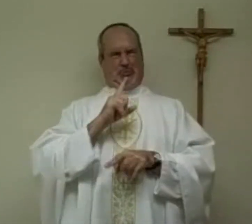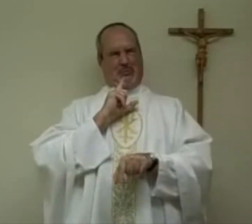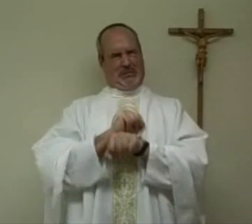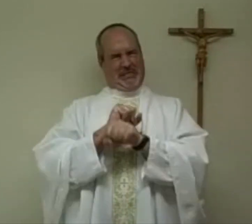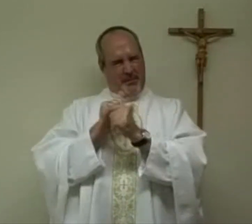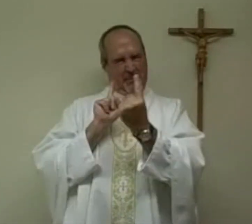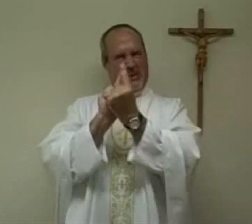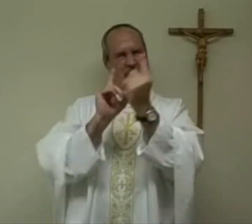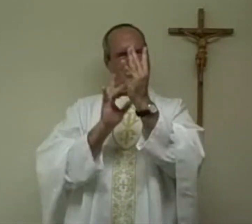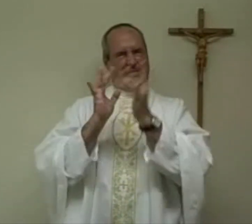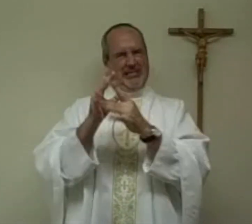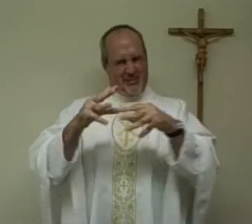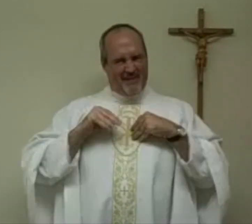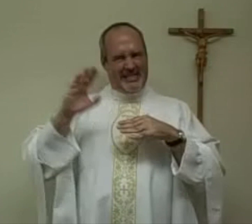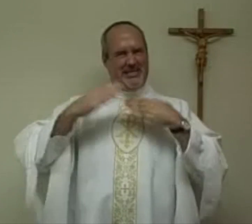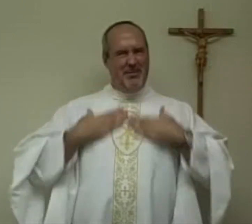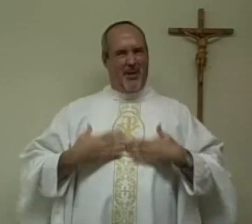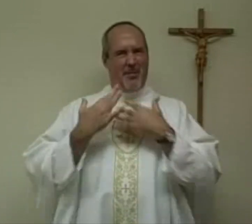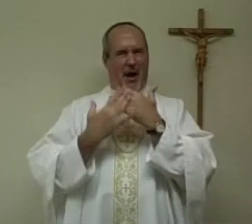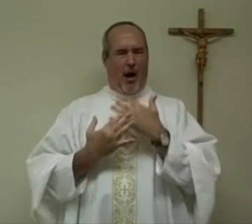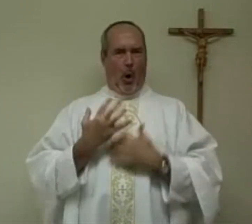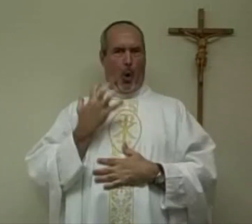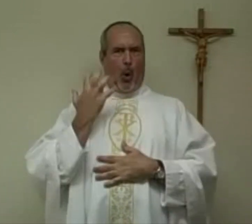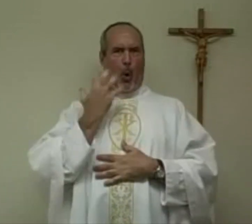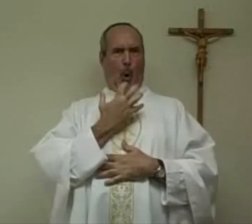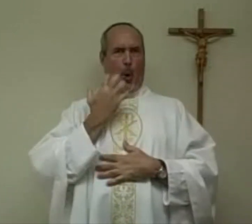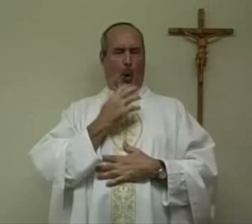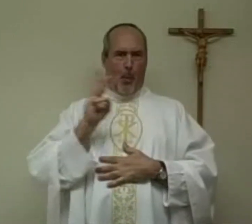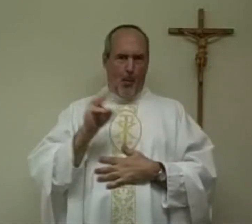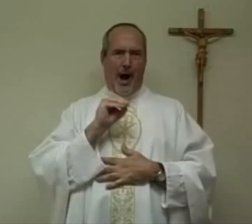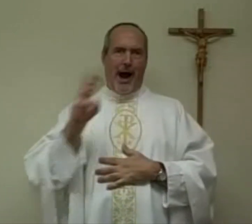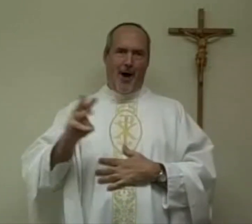that when we go to Mass, we are really meeting Jesus and taking his